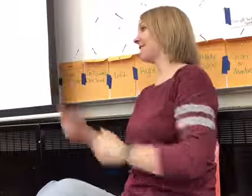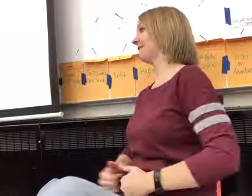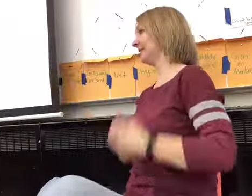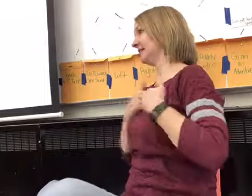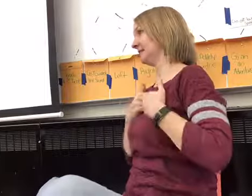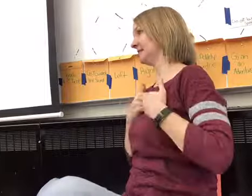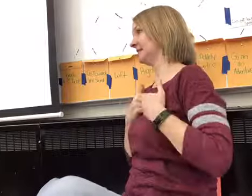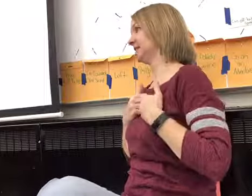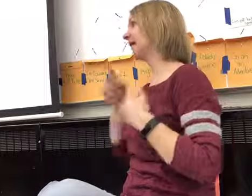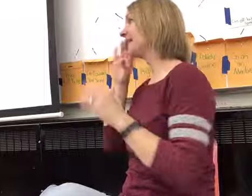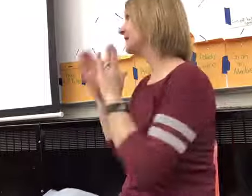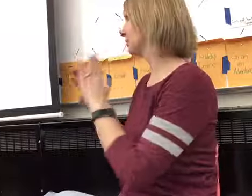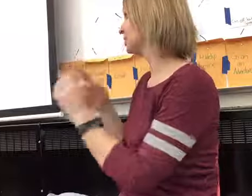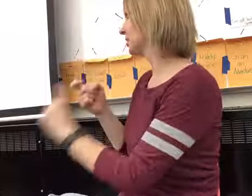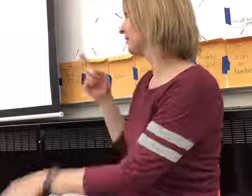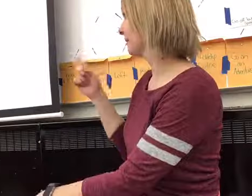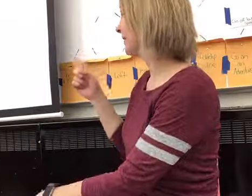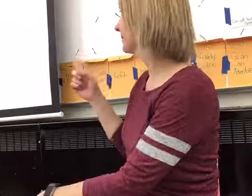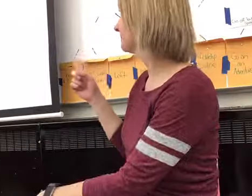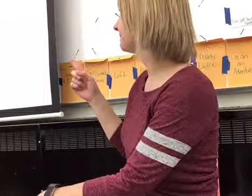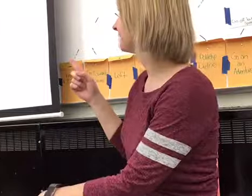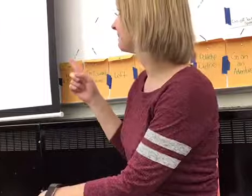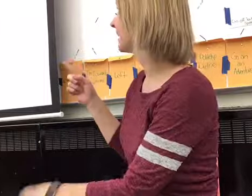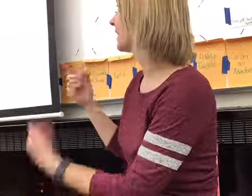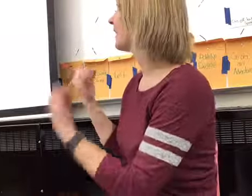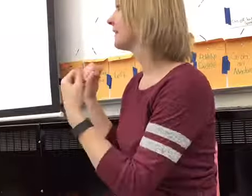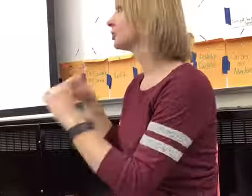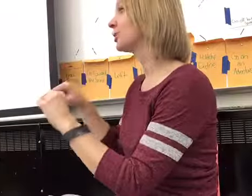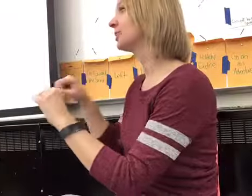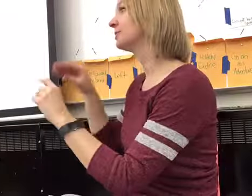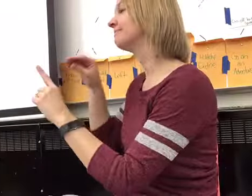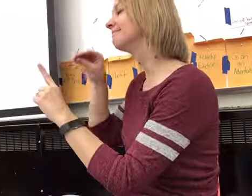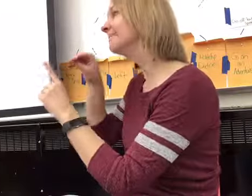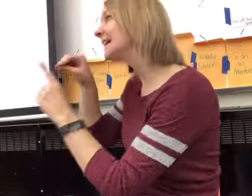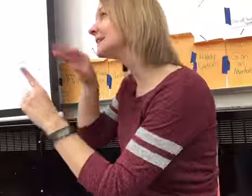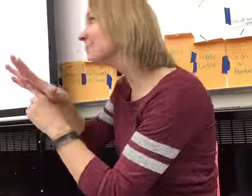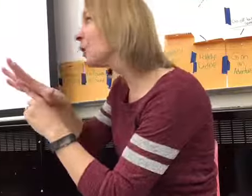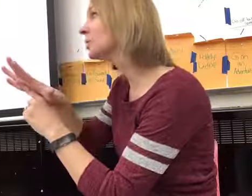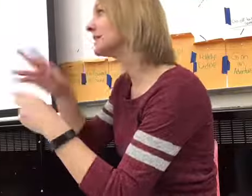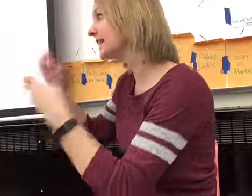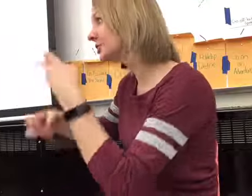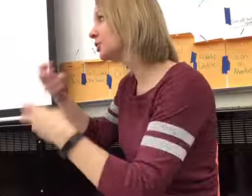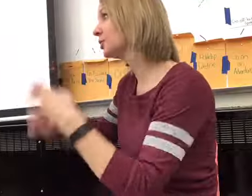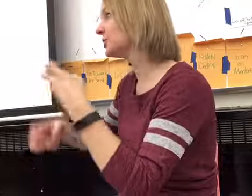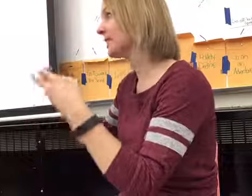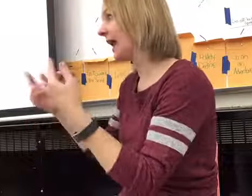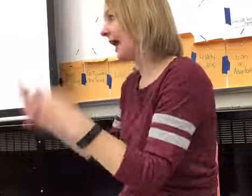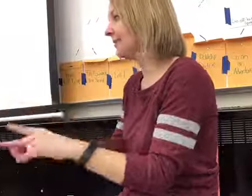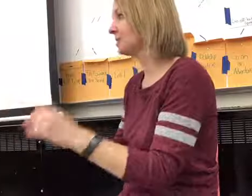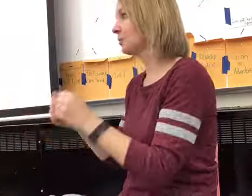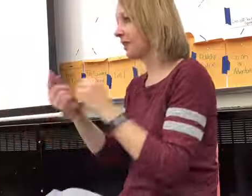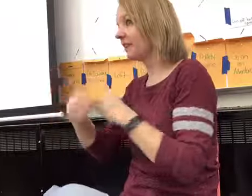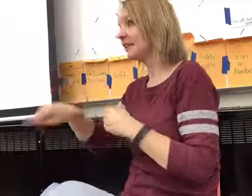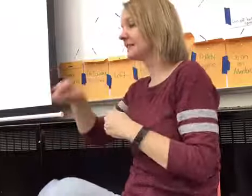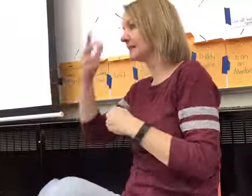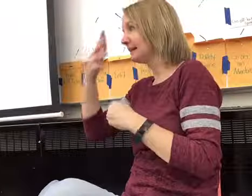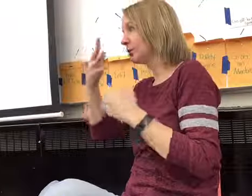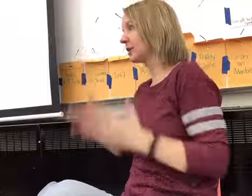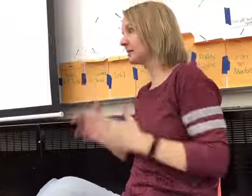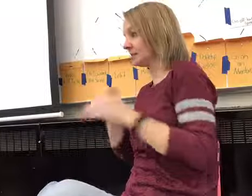from. Basically, these pictures are attempting to expose the issues of these tenements. Unfair treatment of these immigrants coming into the United States in